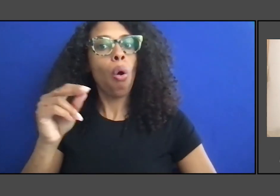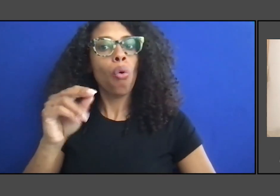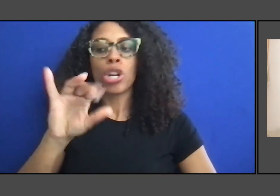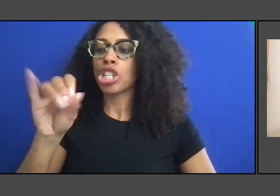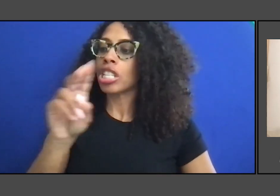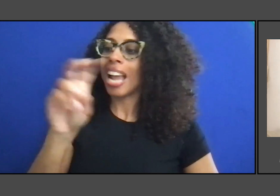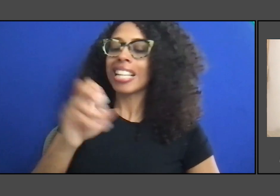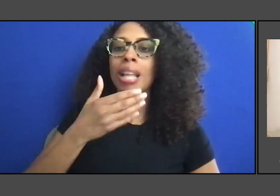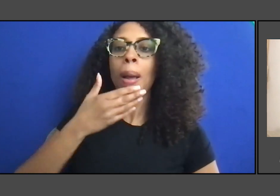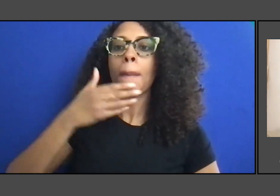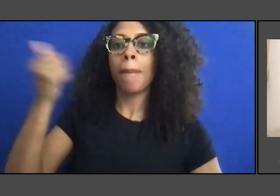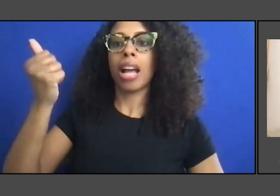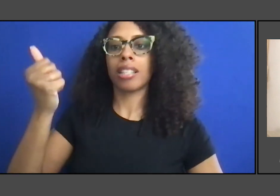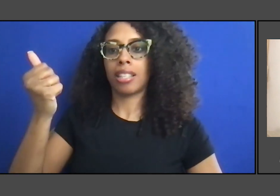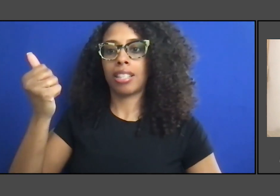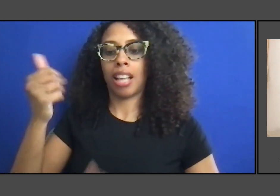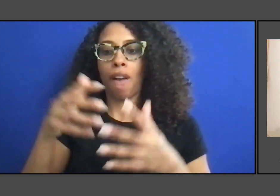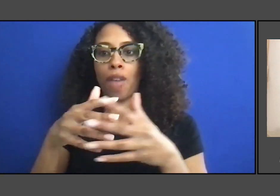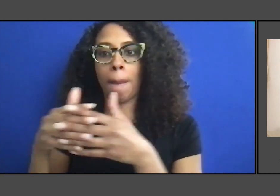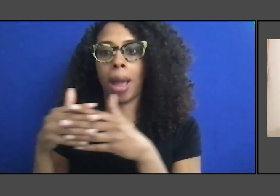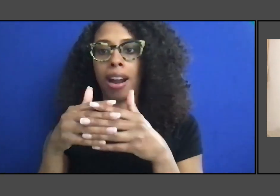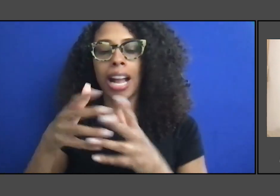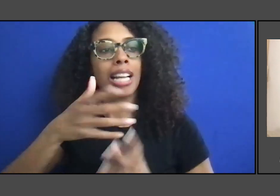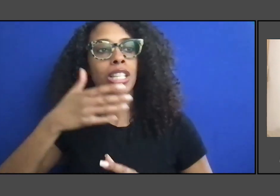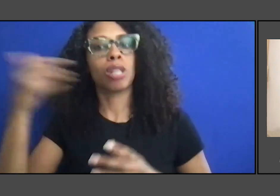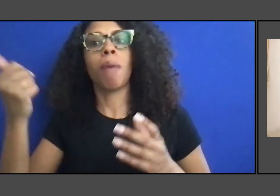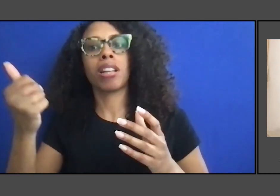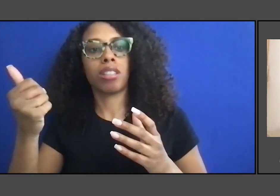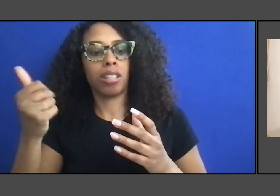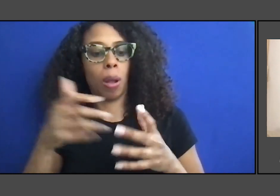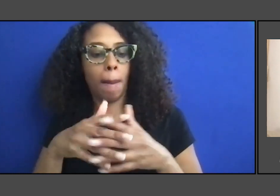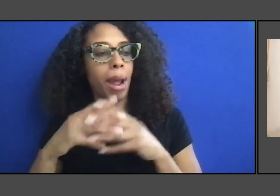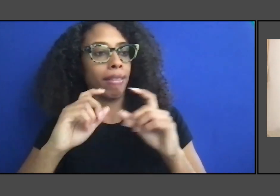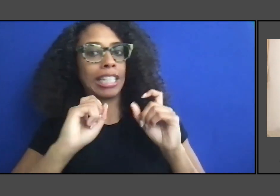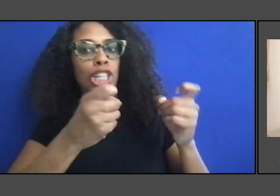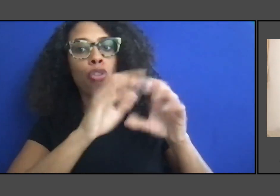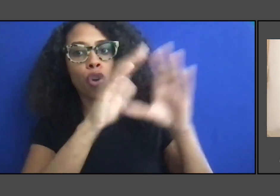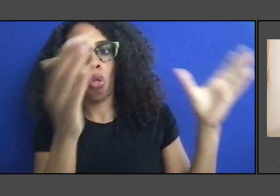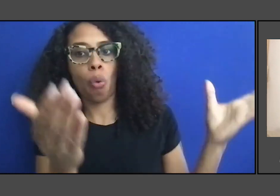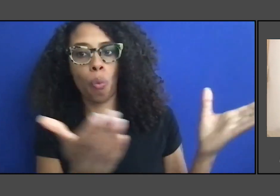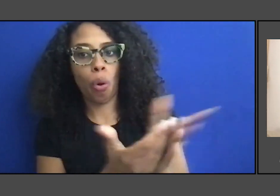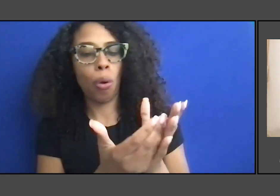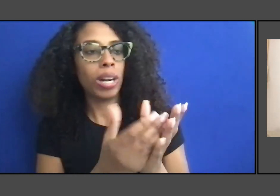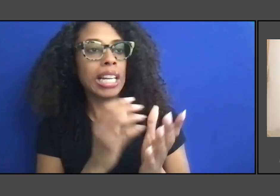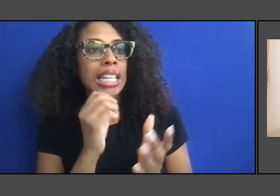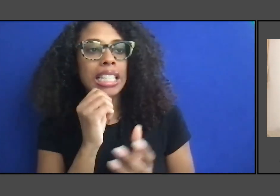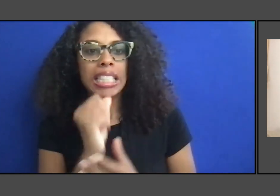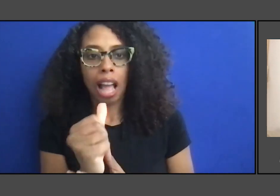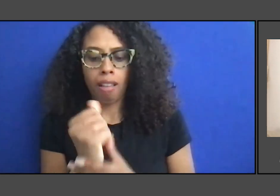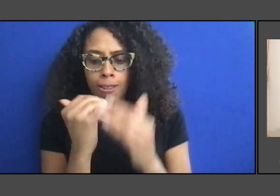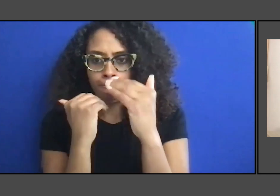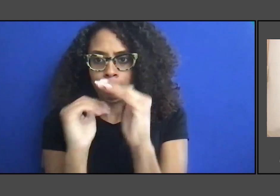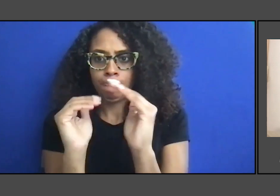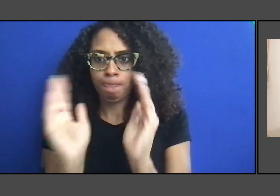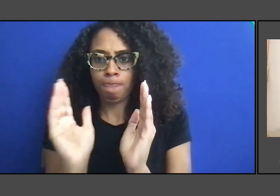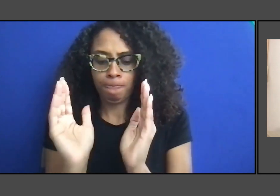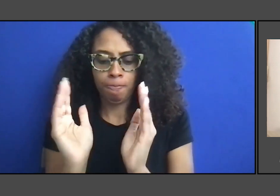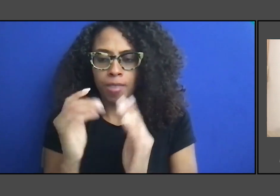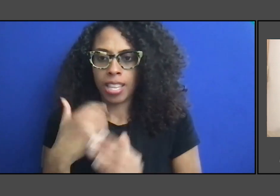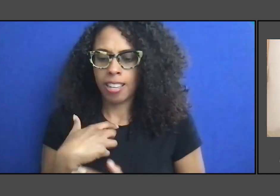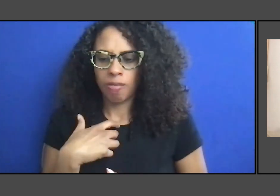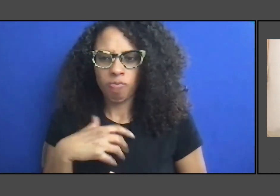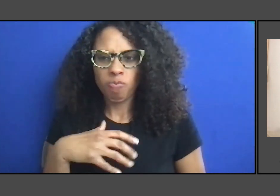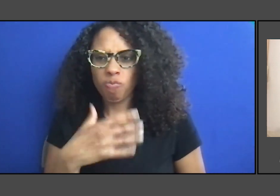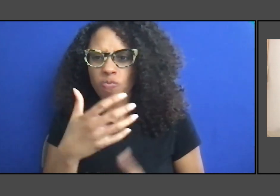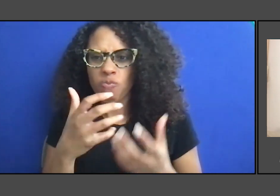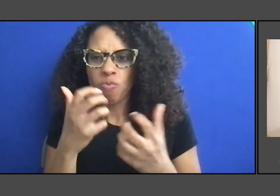America gives to the world. It's not the little mm, narrow, mean-spirited sense of America. It's the mm, most mm, aspirational sense